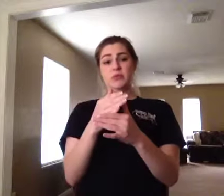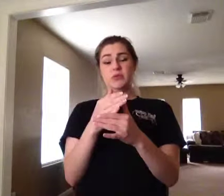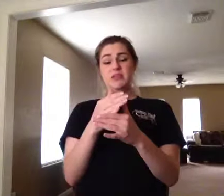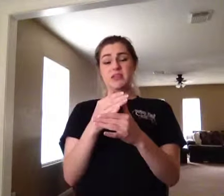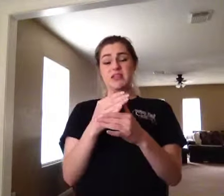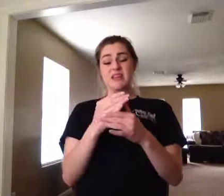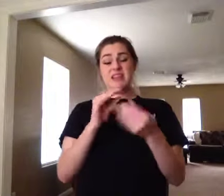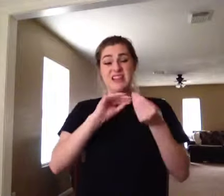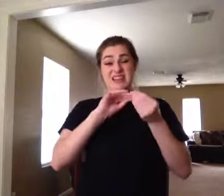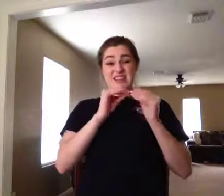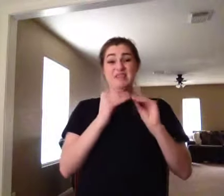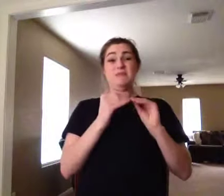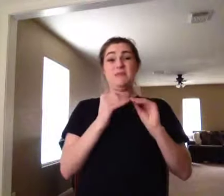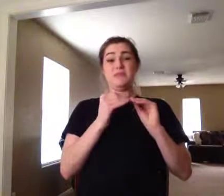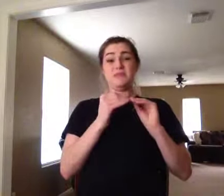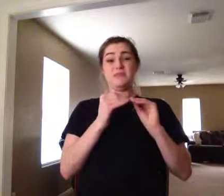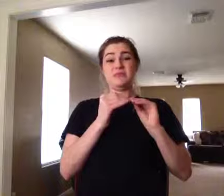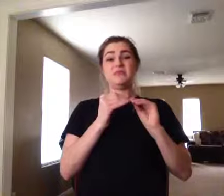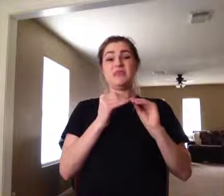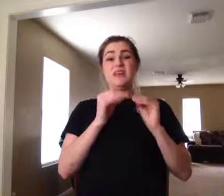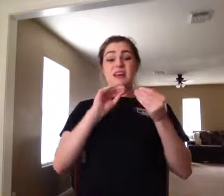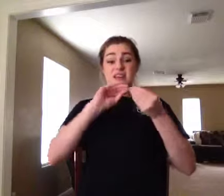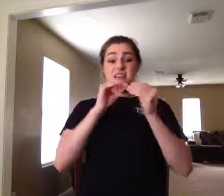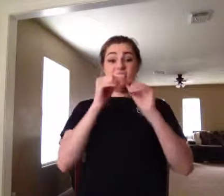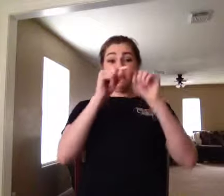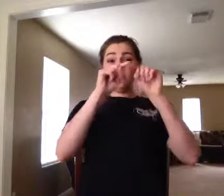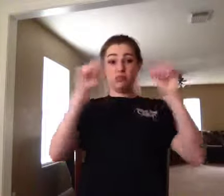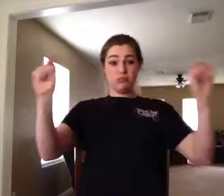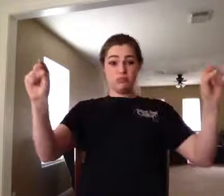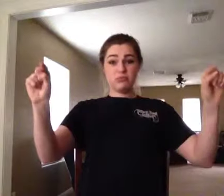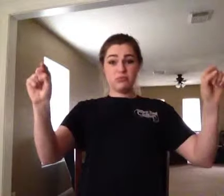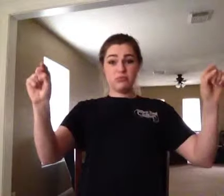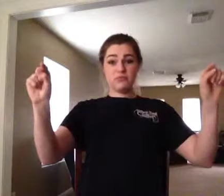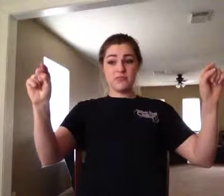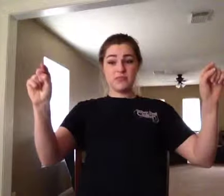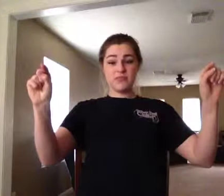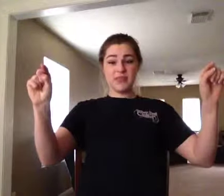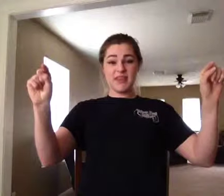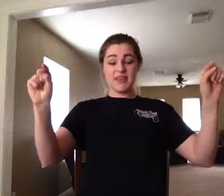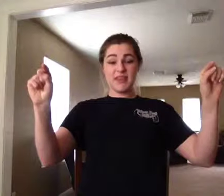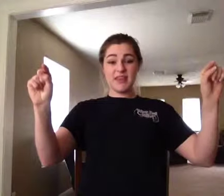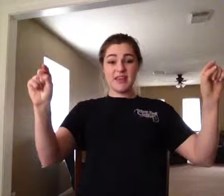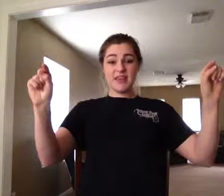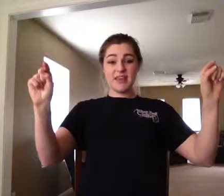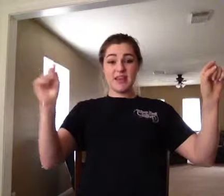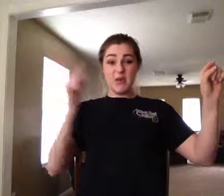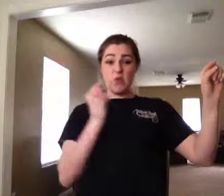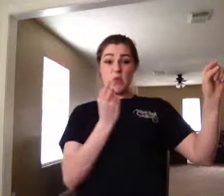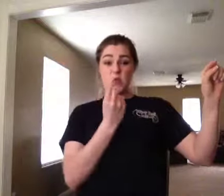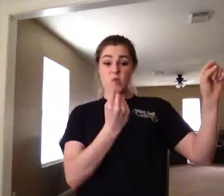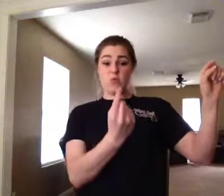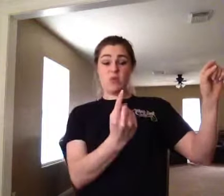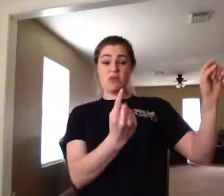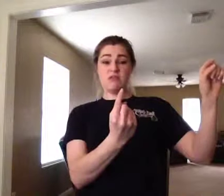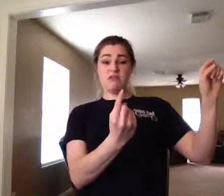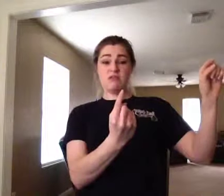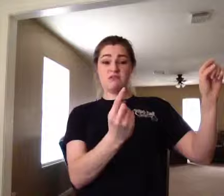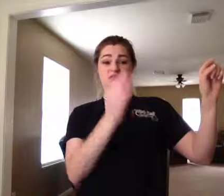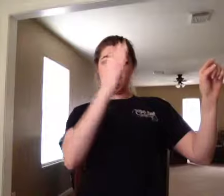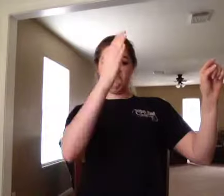for example, the number 1, if I place it anywhere on the number line, there is actually a point on